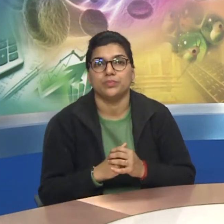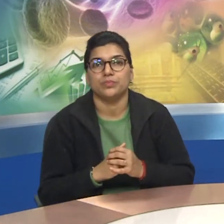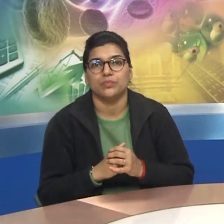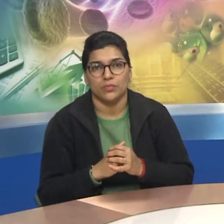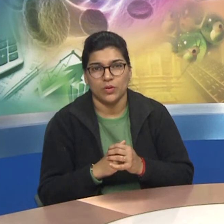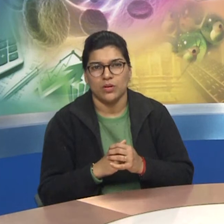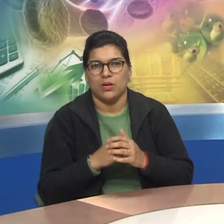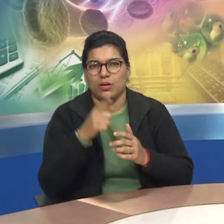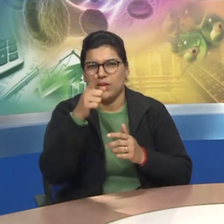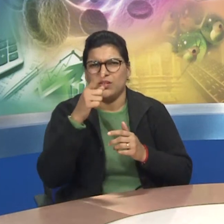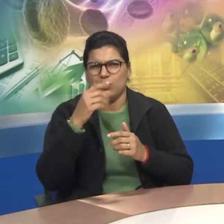point,